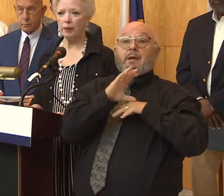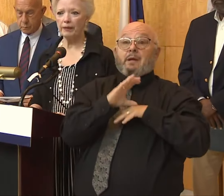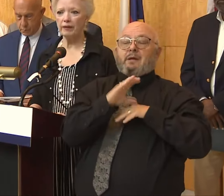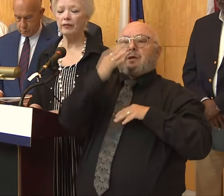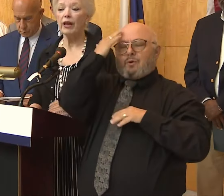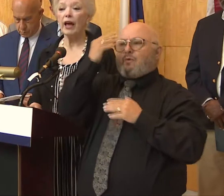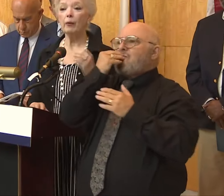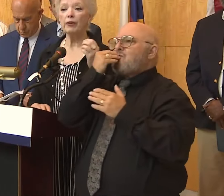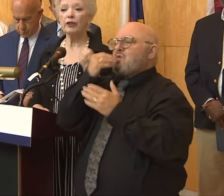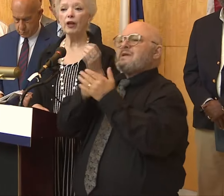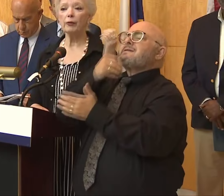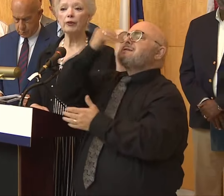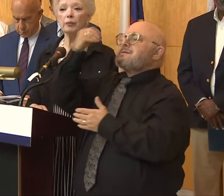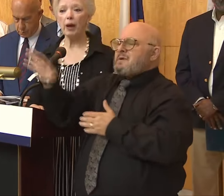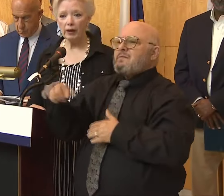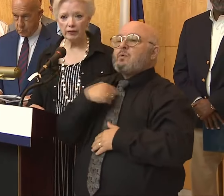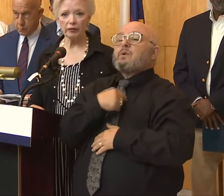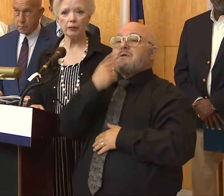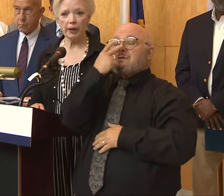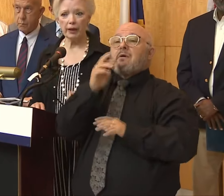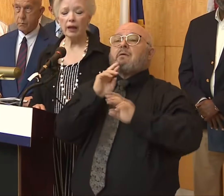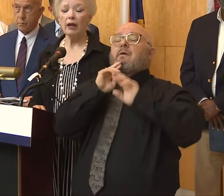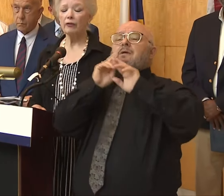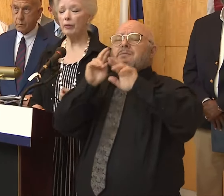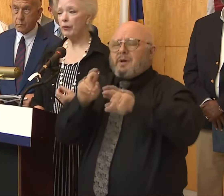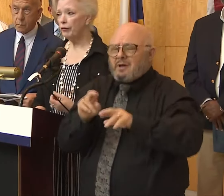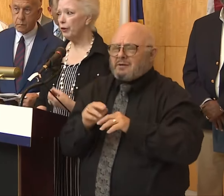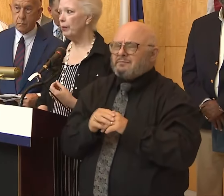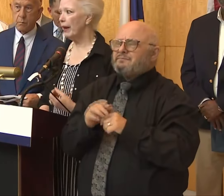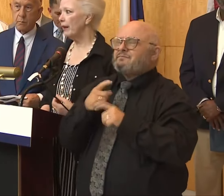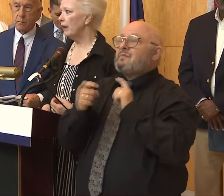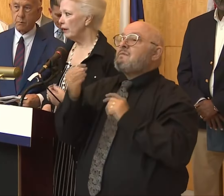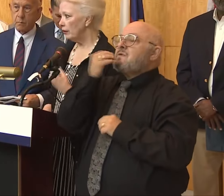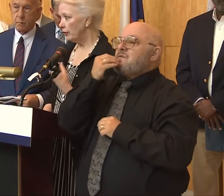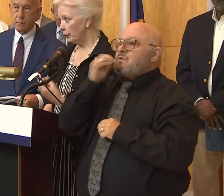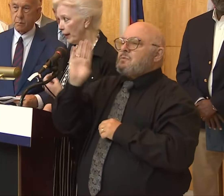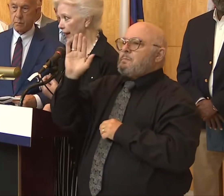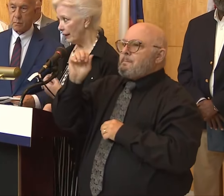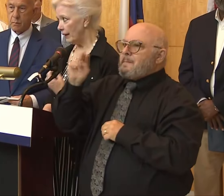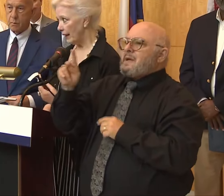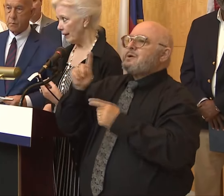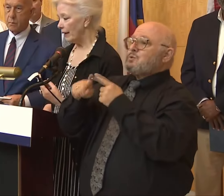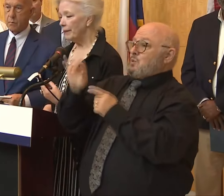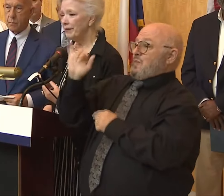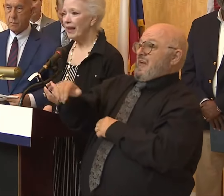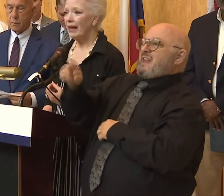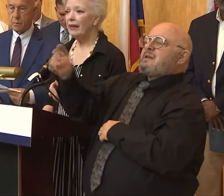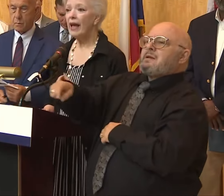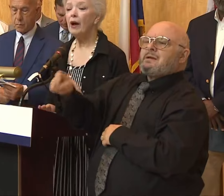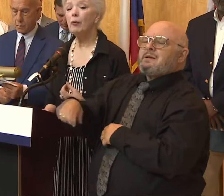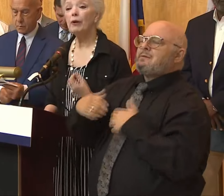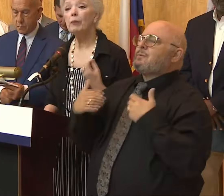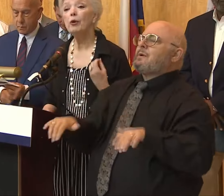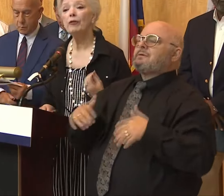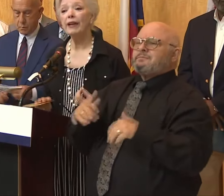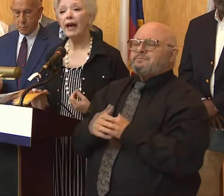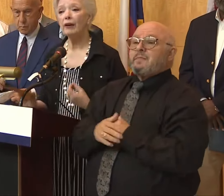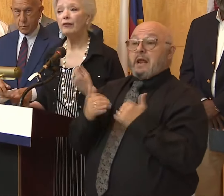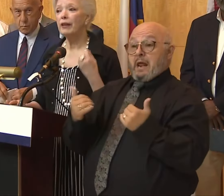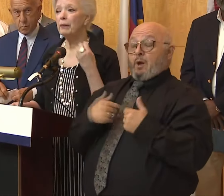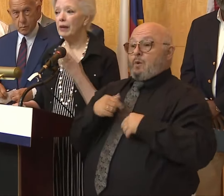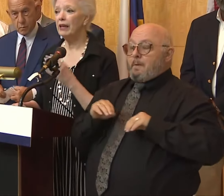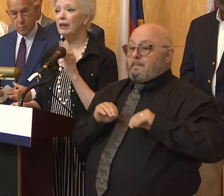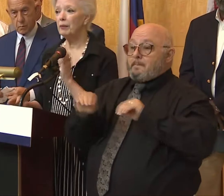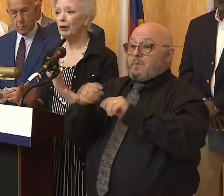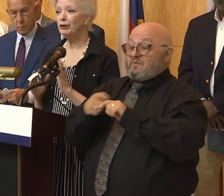is expensive. And we saw the response from the food bank to that need. Now we are moving out